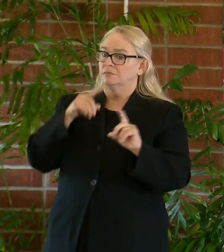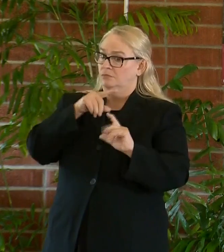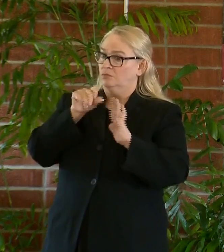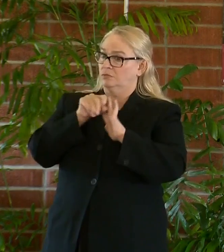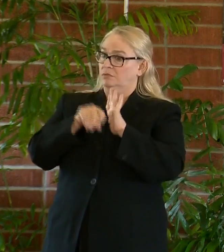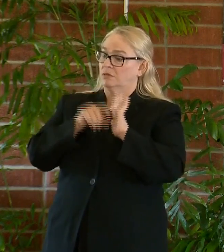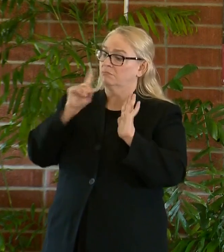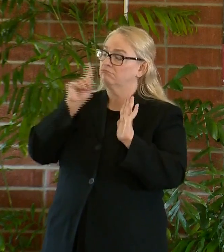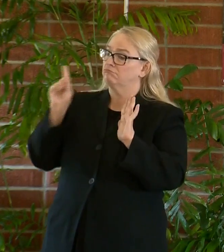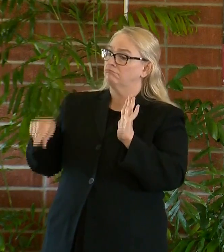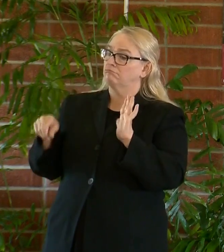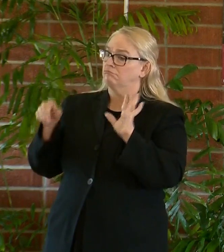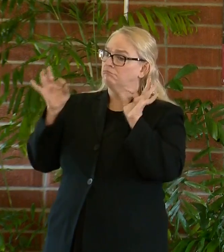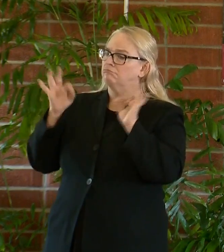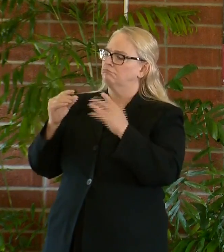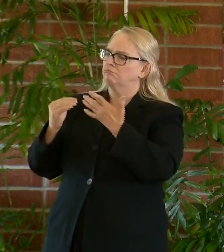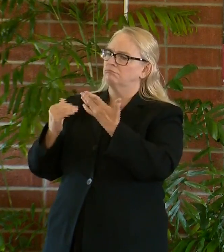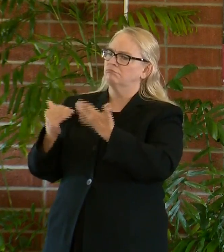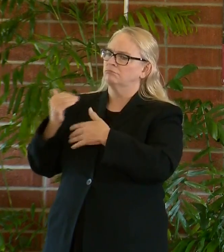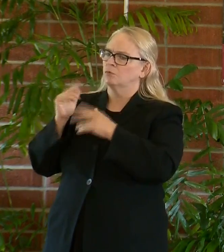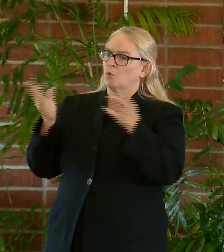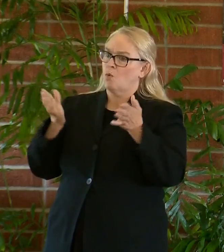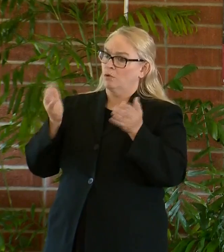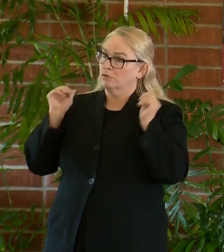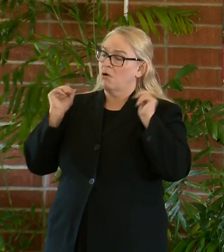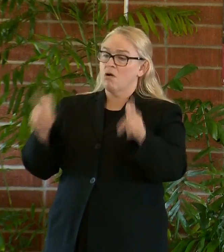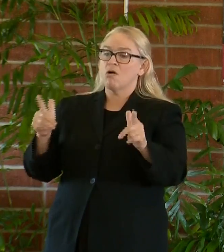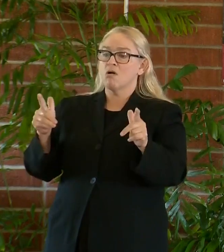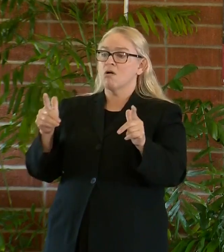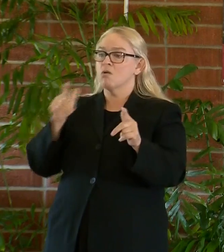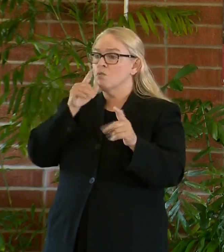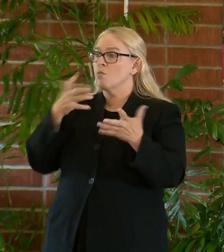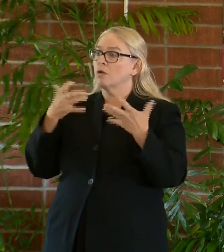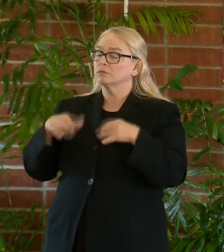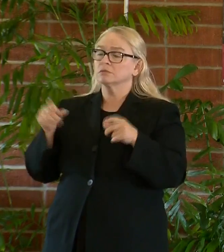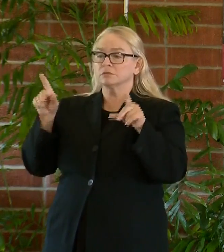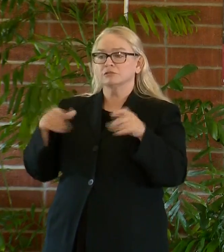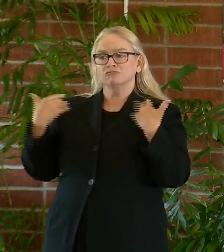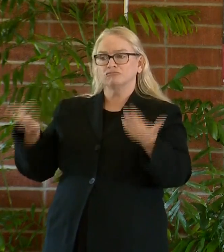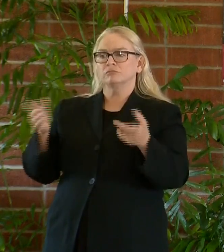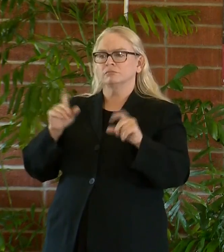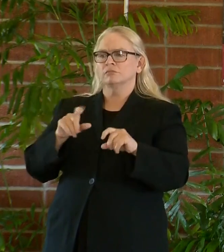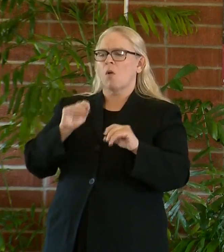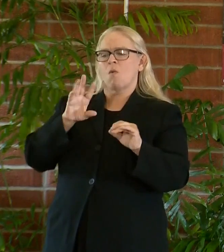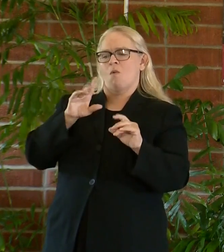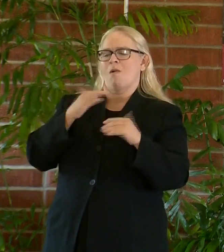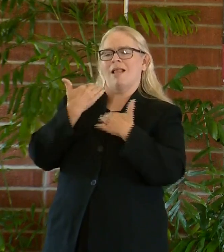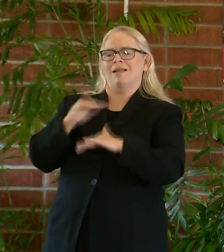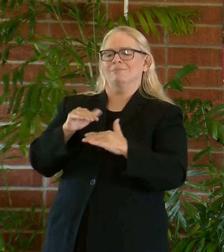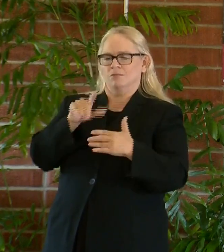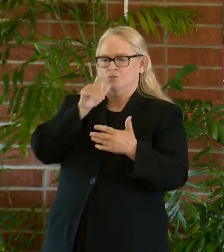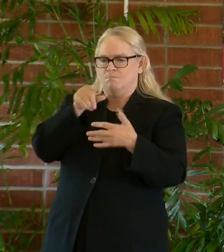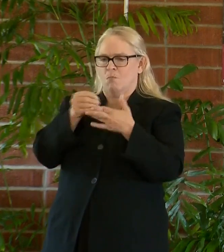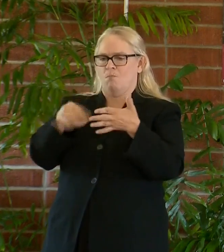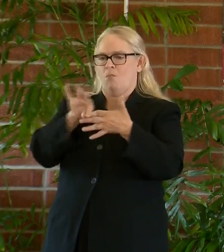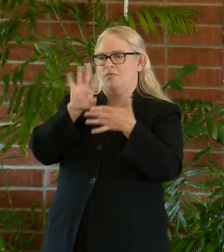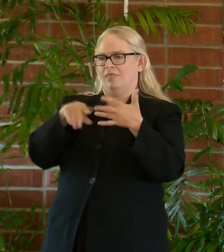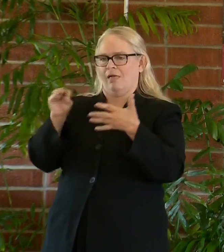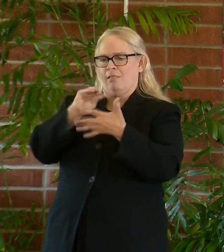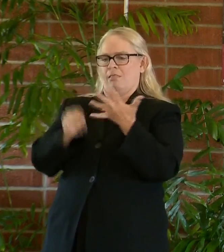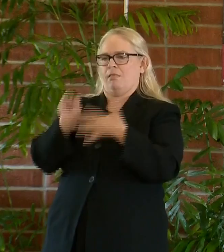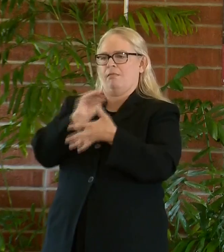one? Are you still encouraging everyone to go to the state-run testing sites? No, it's an opportunity, again, to have a chance